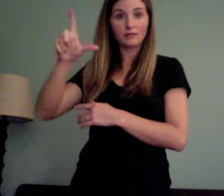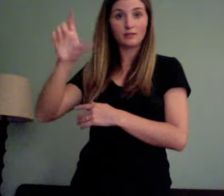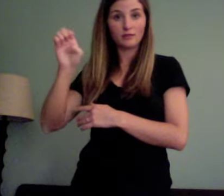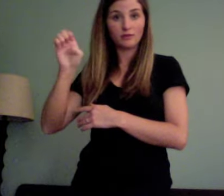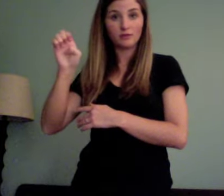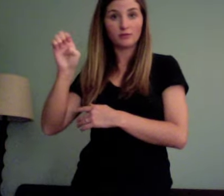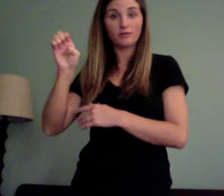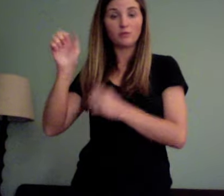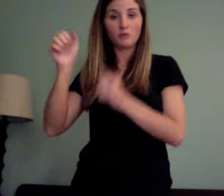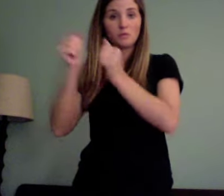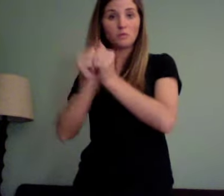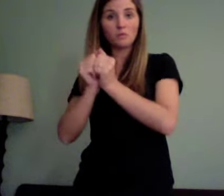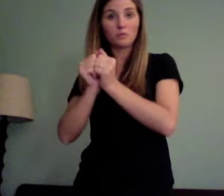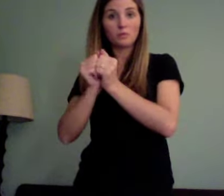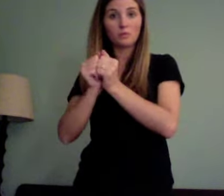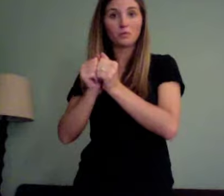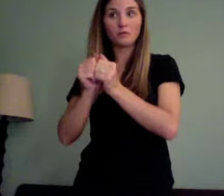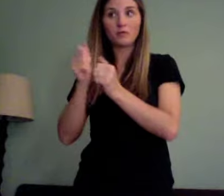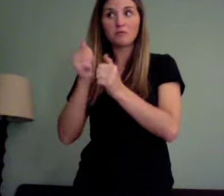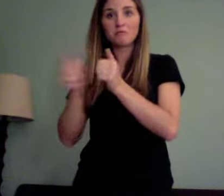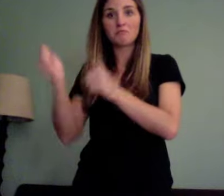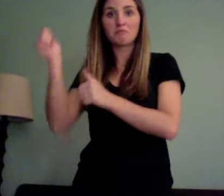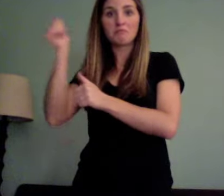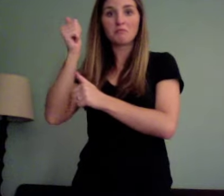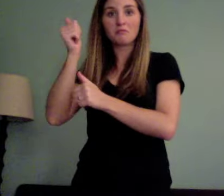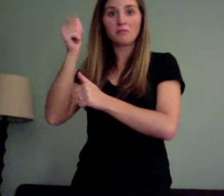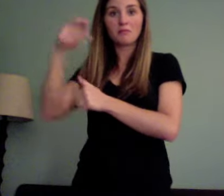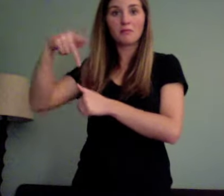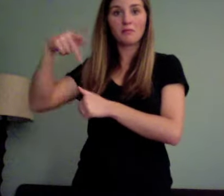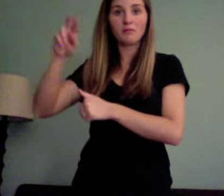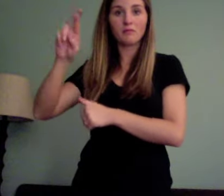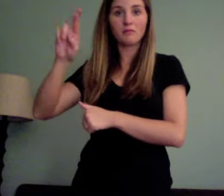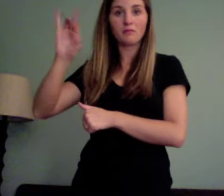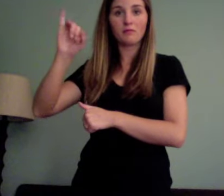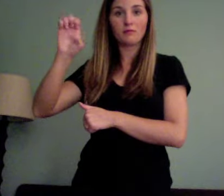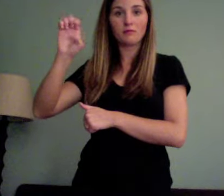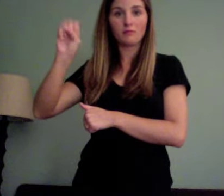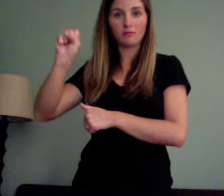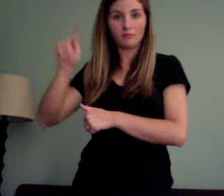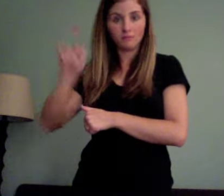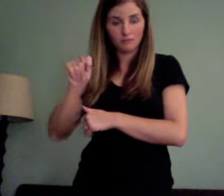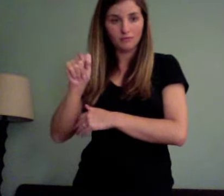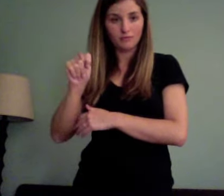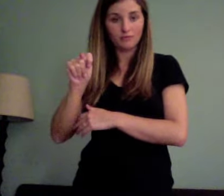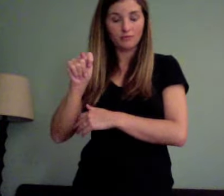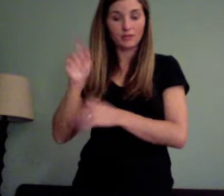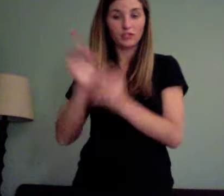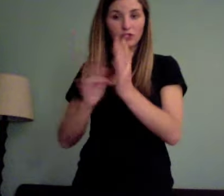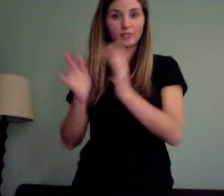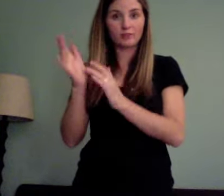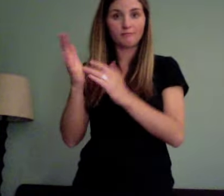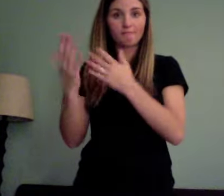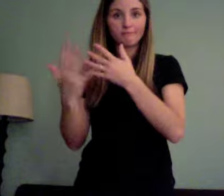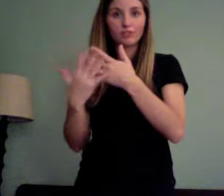to enter the high priest's courtyard with Jesus. This is the night of Jesus' trial. It continues, Peter had to stay outside